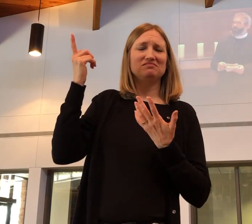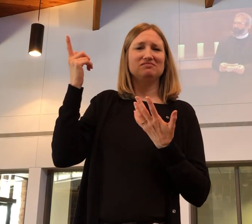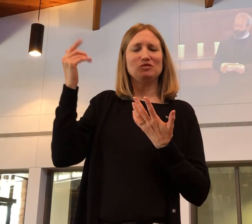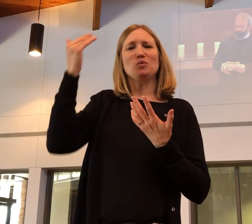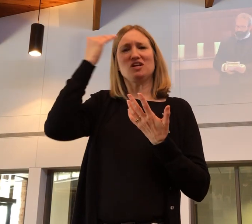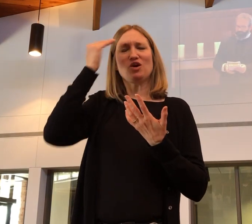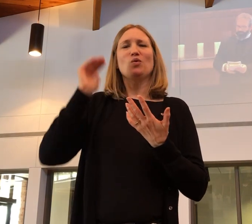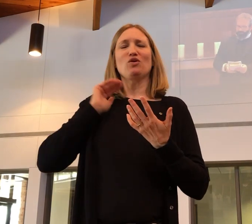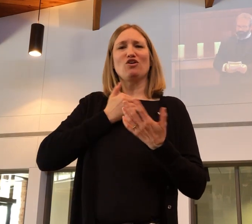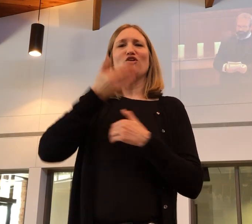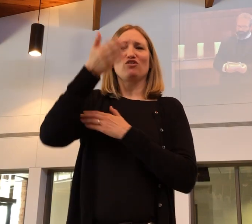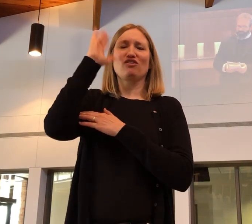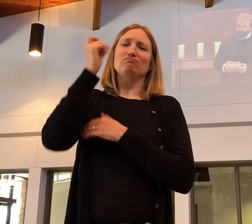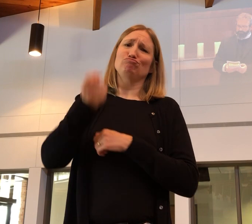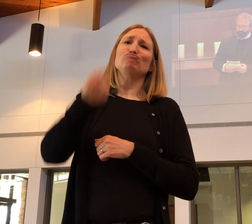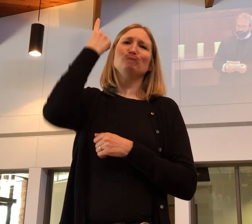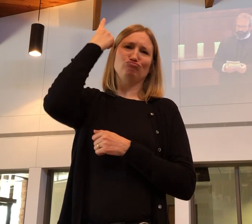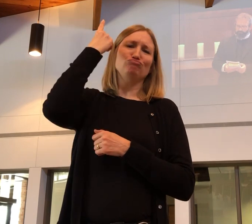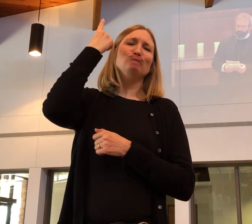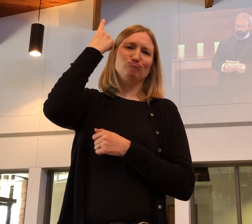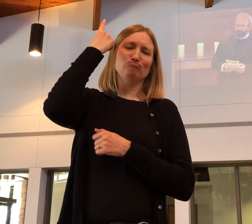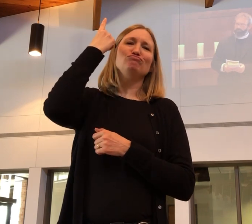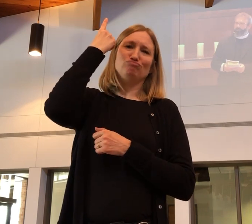God understands.